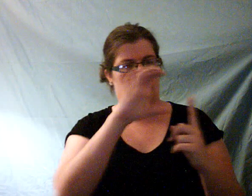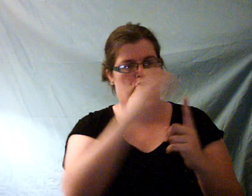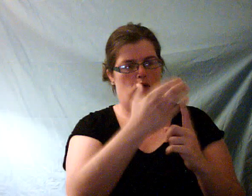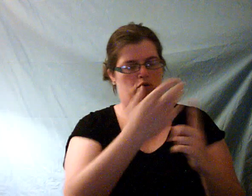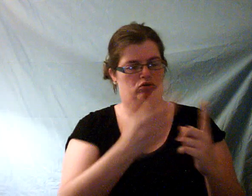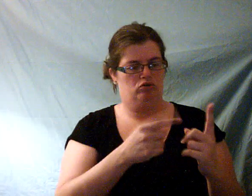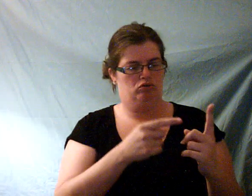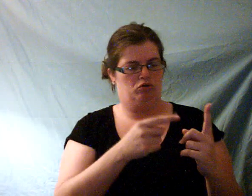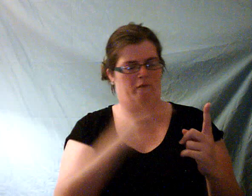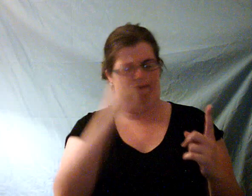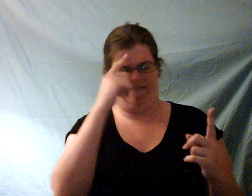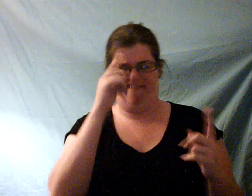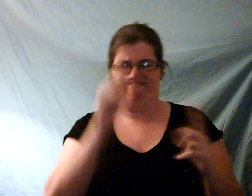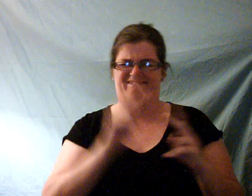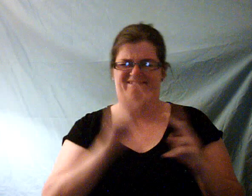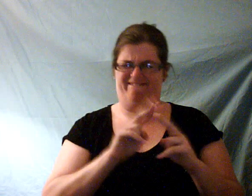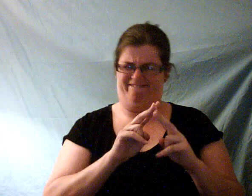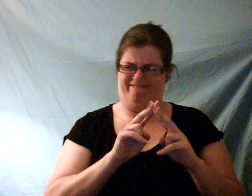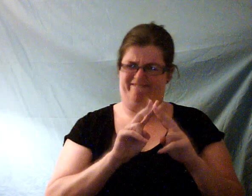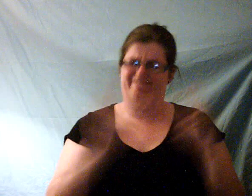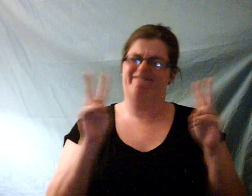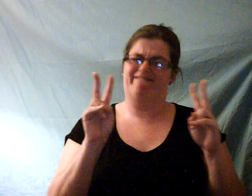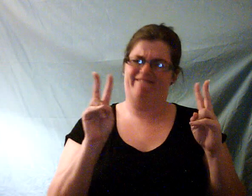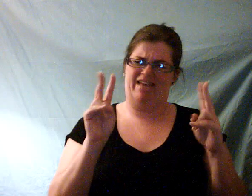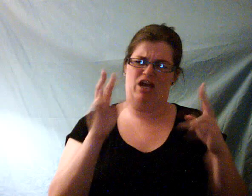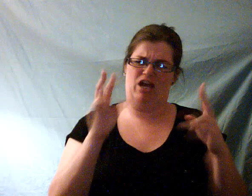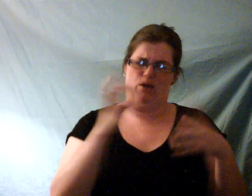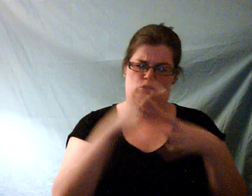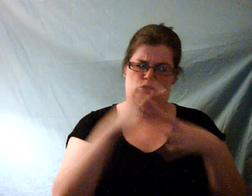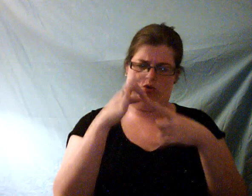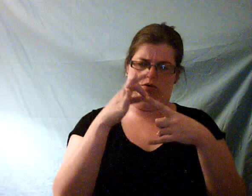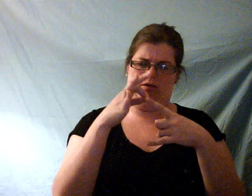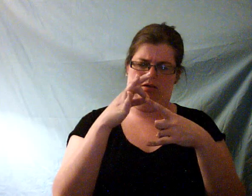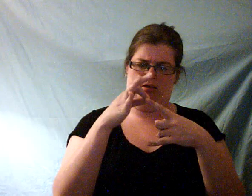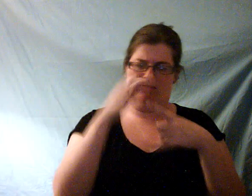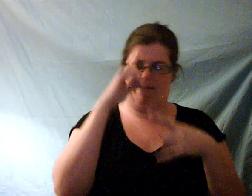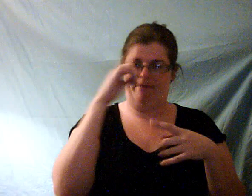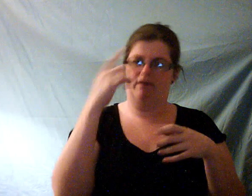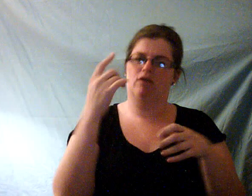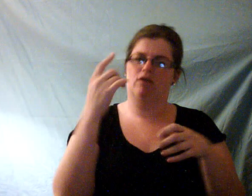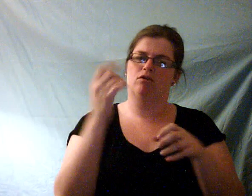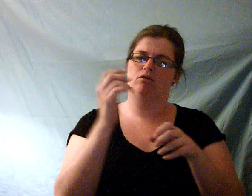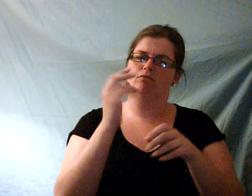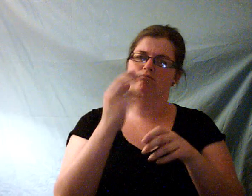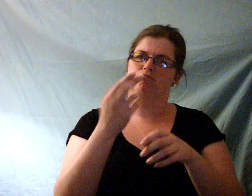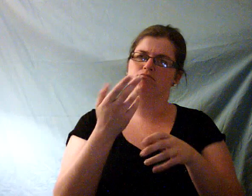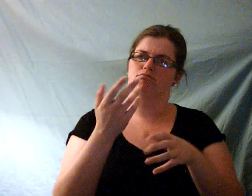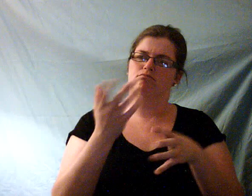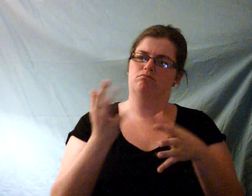that the culture is composed of 13